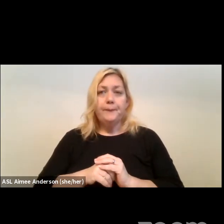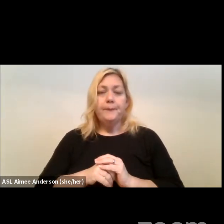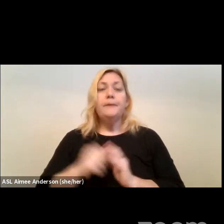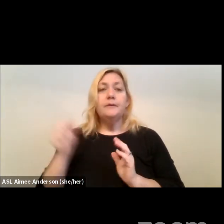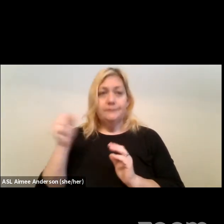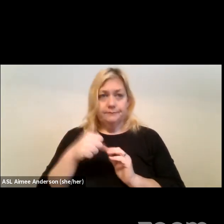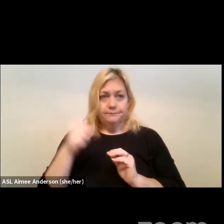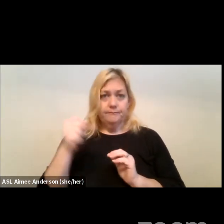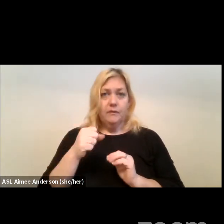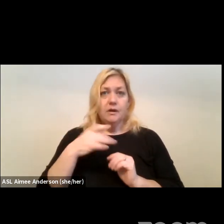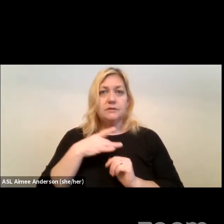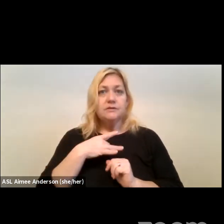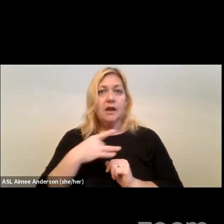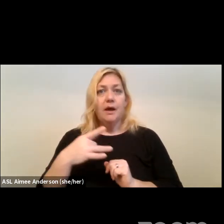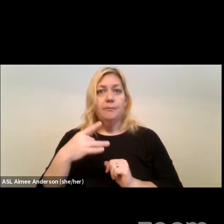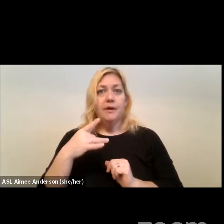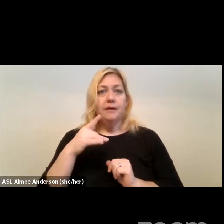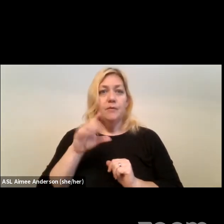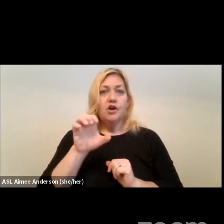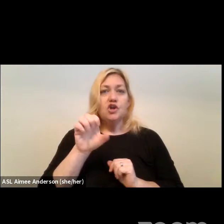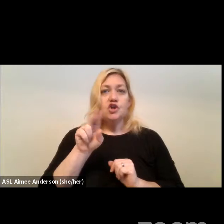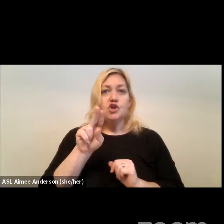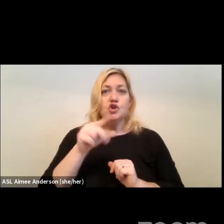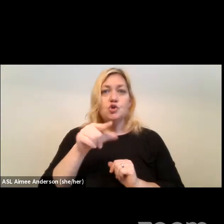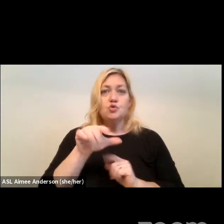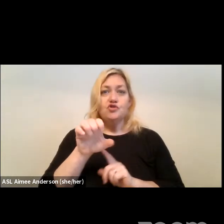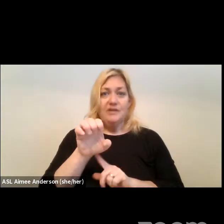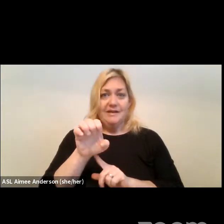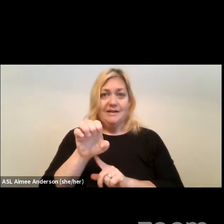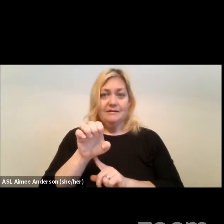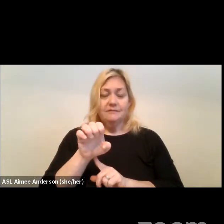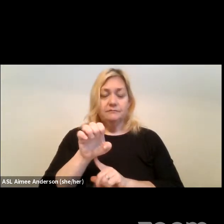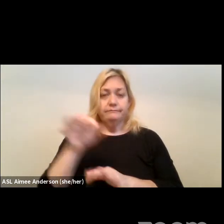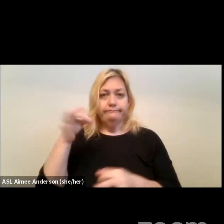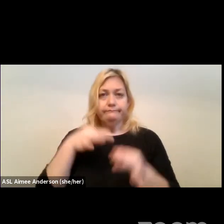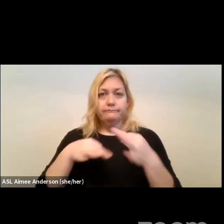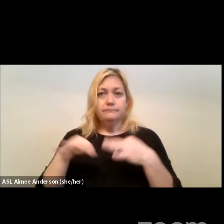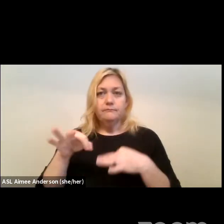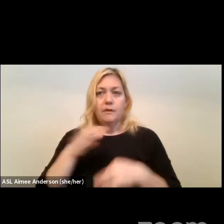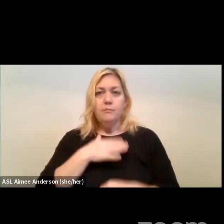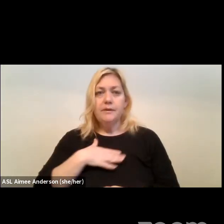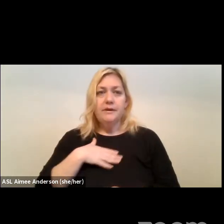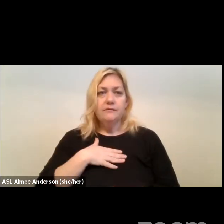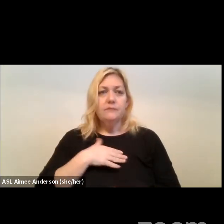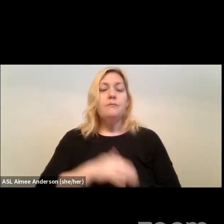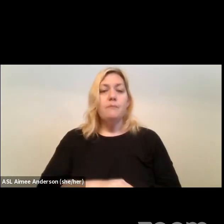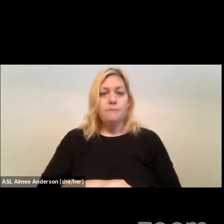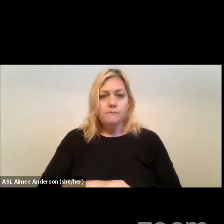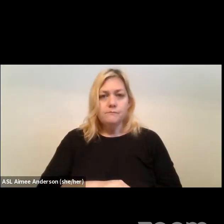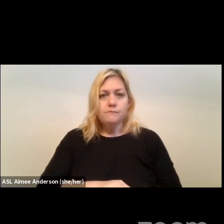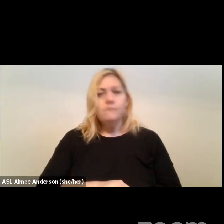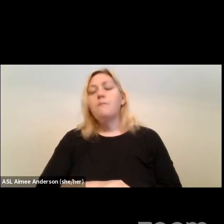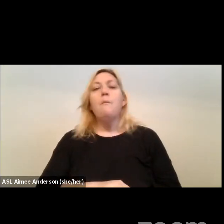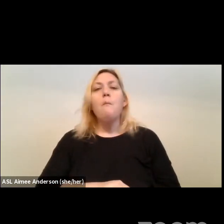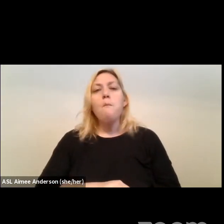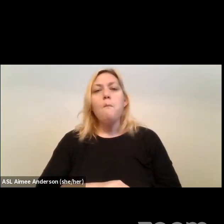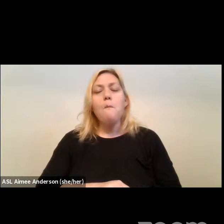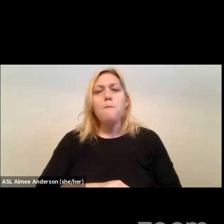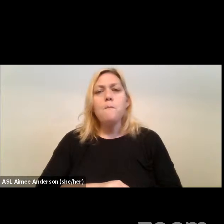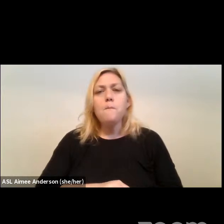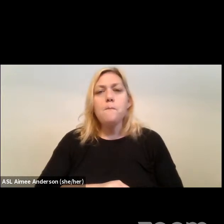Yes, if you would like me to put Eugene in Mr. Alfalfa's place. Let's do that. Okay.